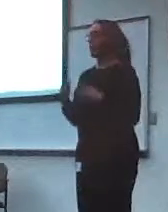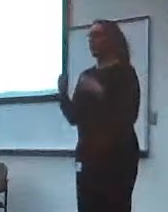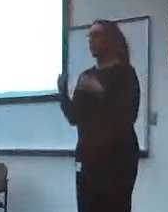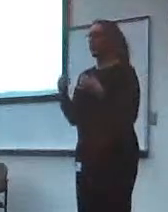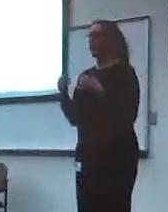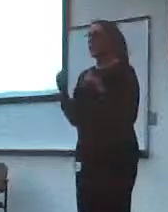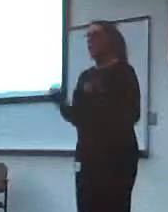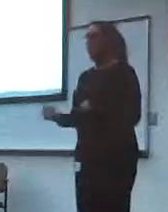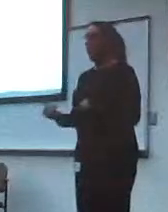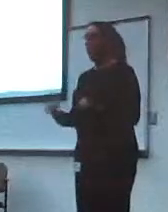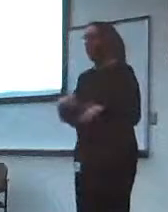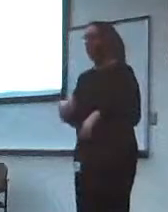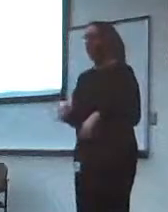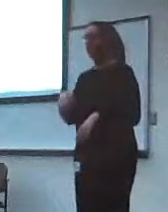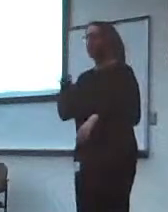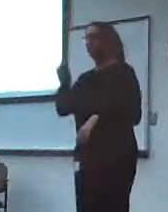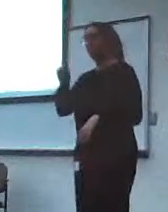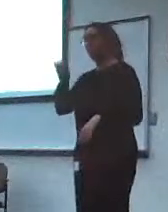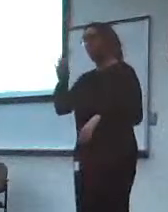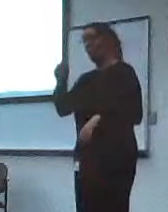The idea is that you'll all benefit from this.